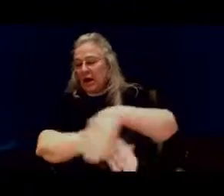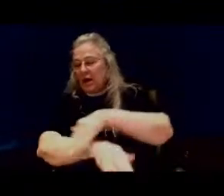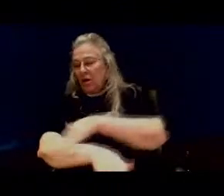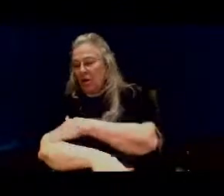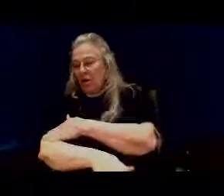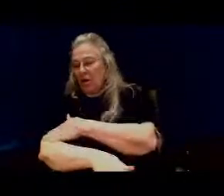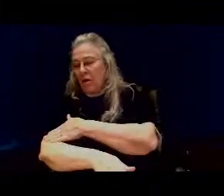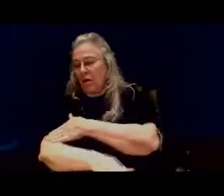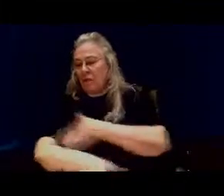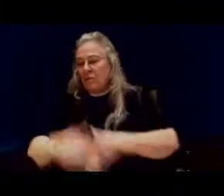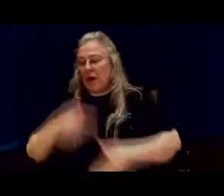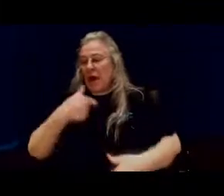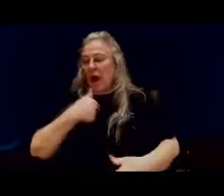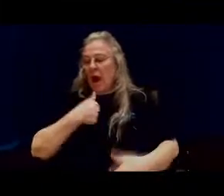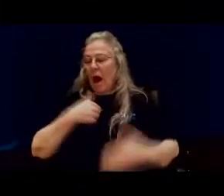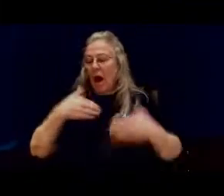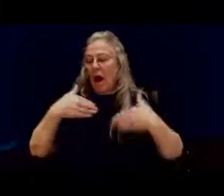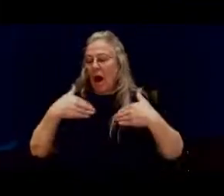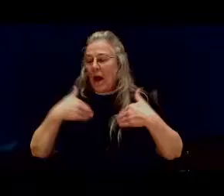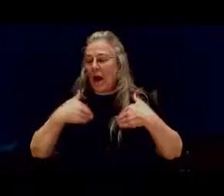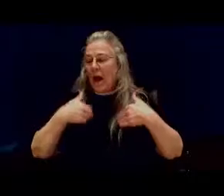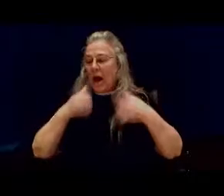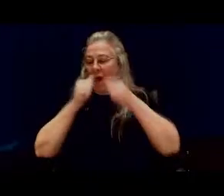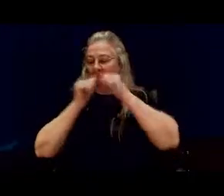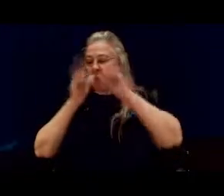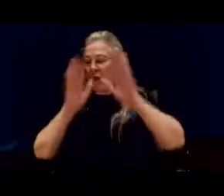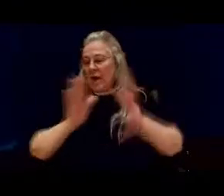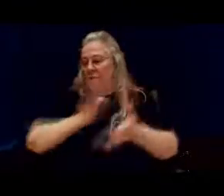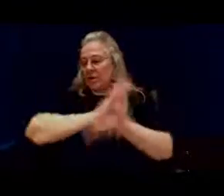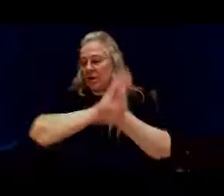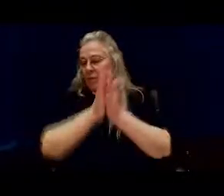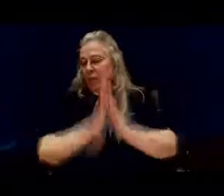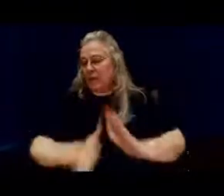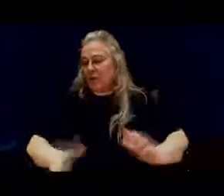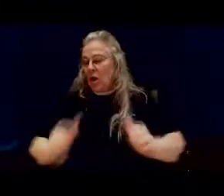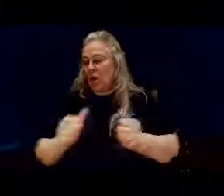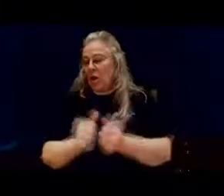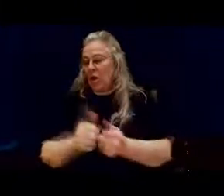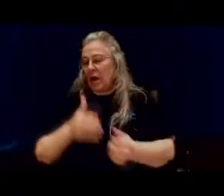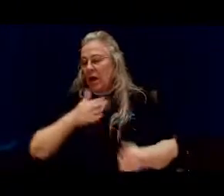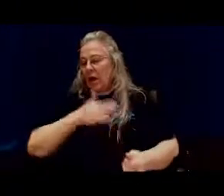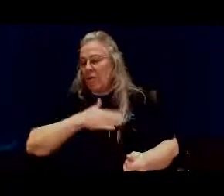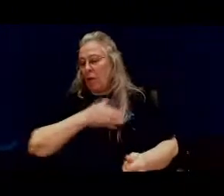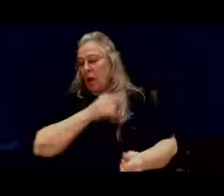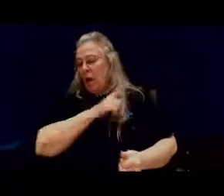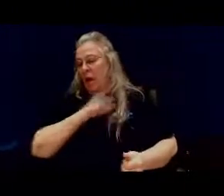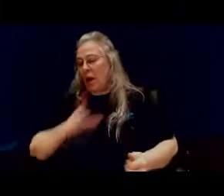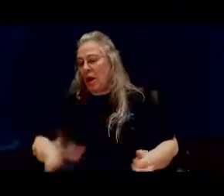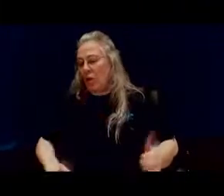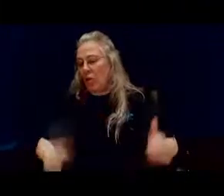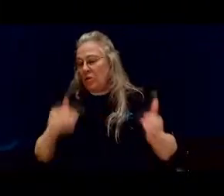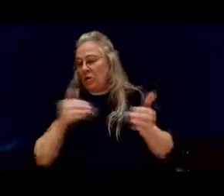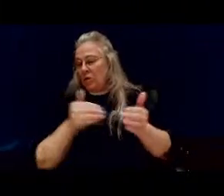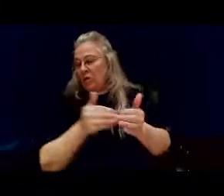everlasting arms. I have blessed peace with my Lord so